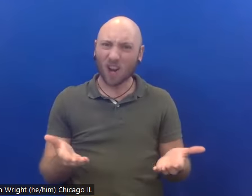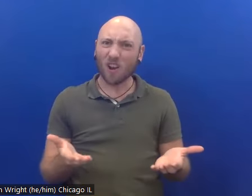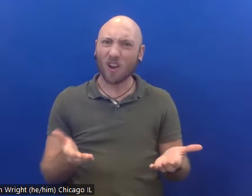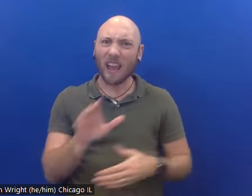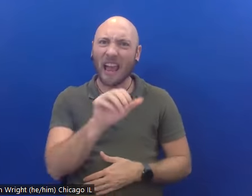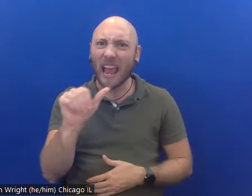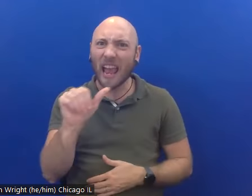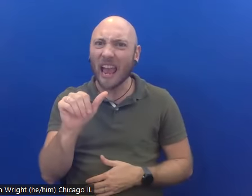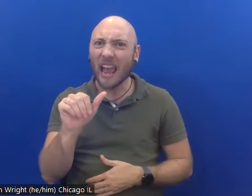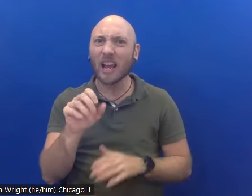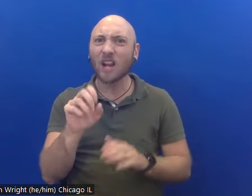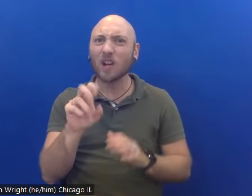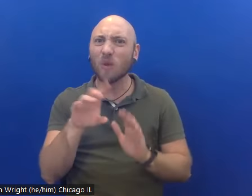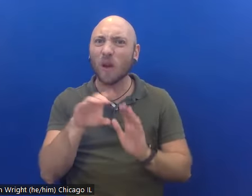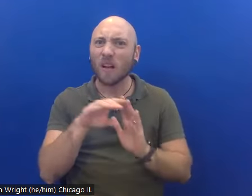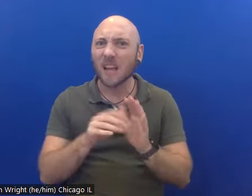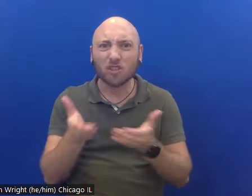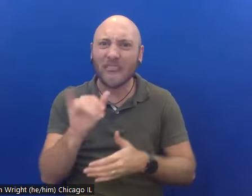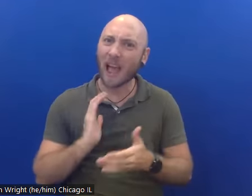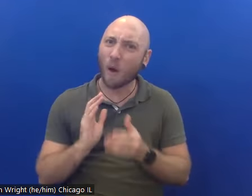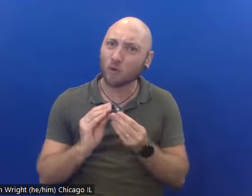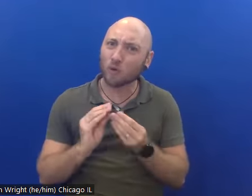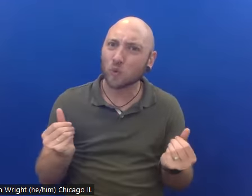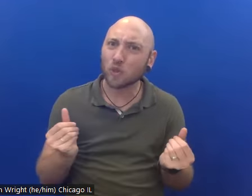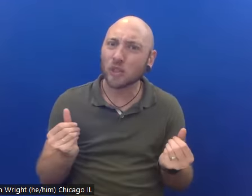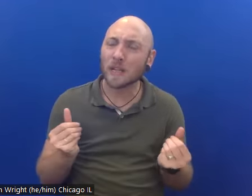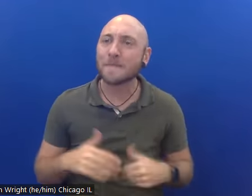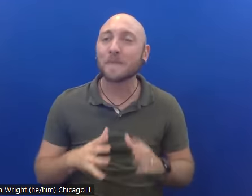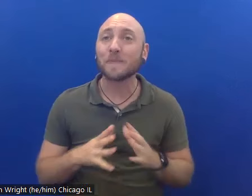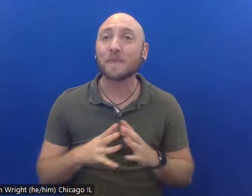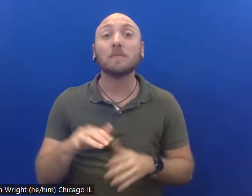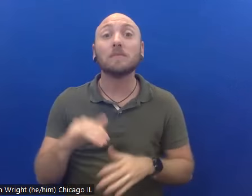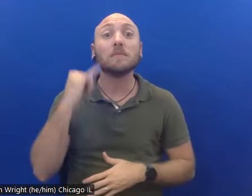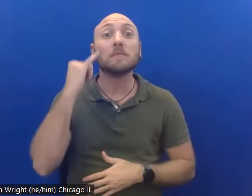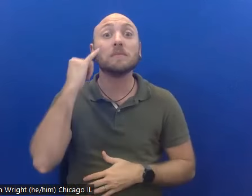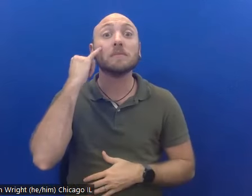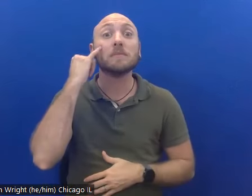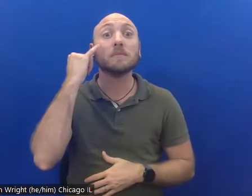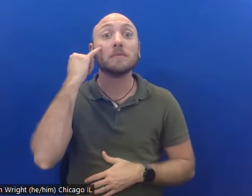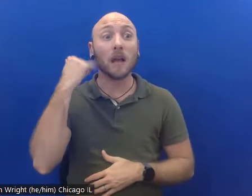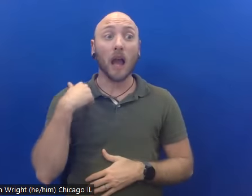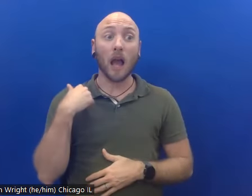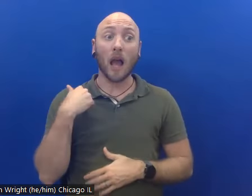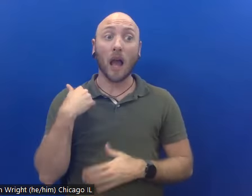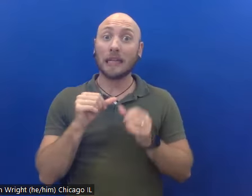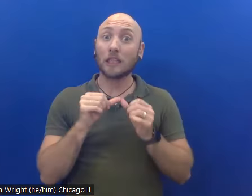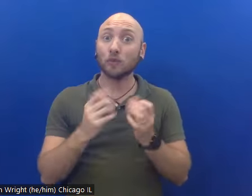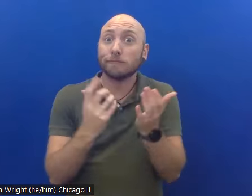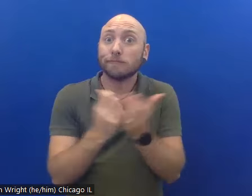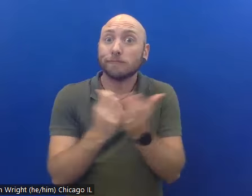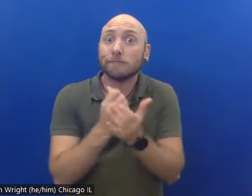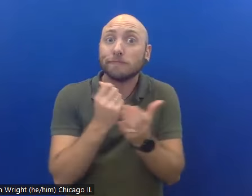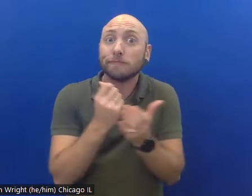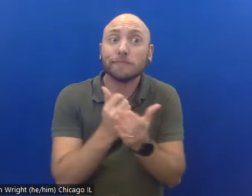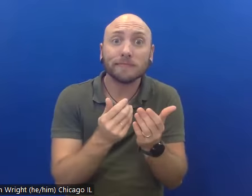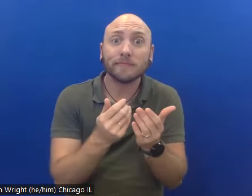the service to others. And as long as I kind of avail myself of those things, make myself available to them, and kind of